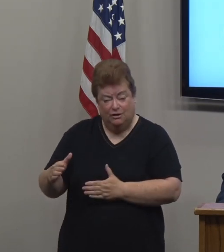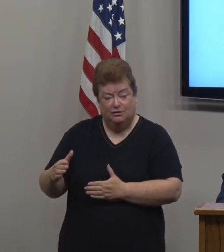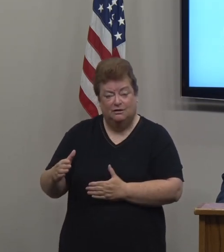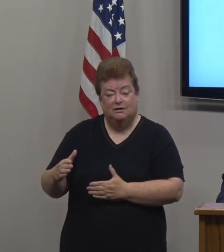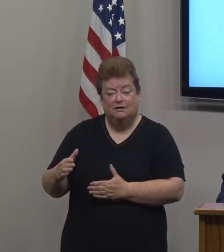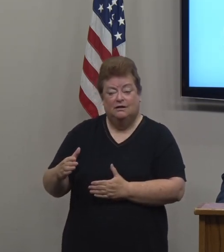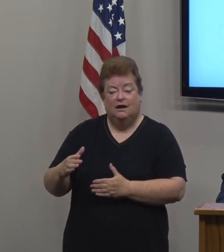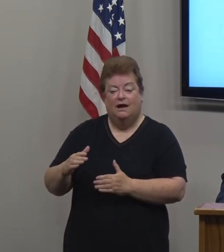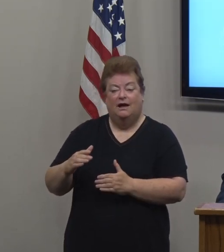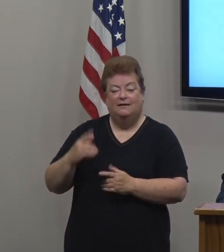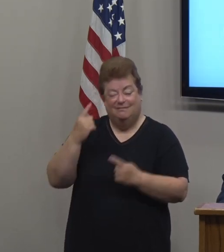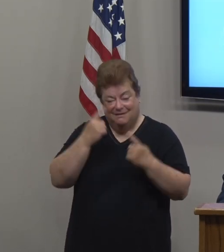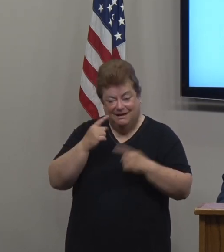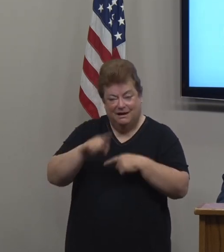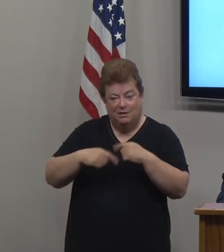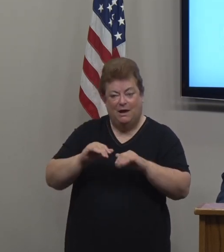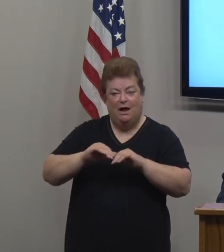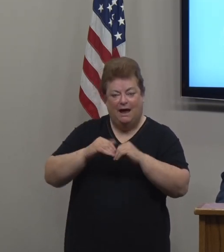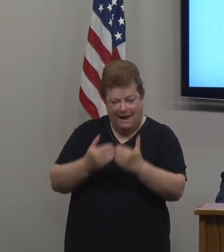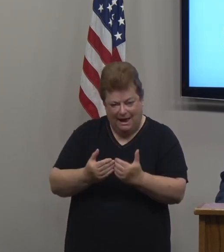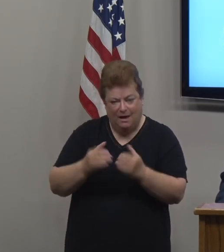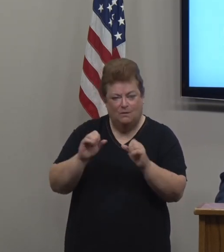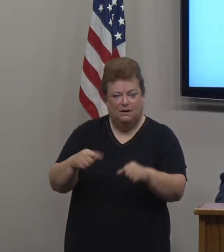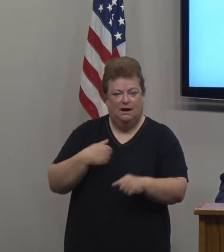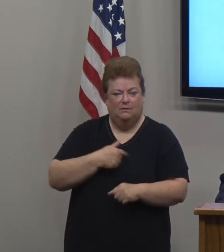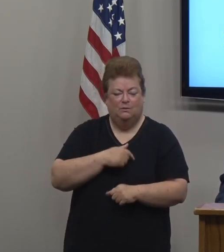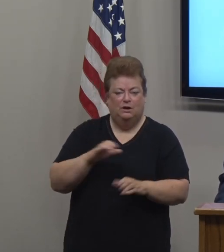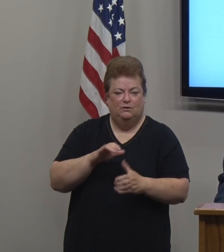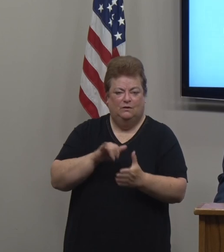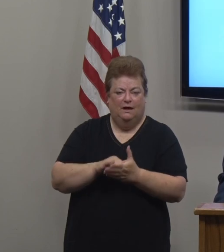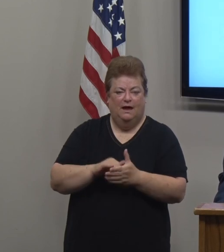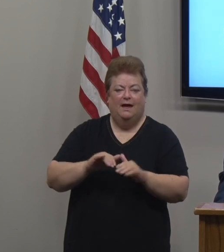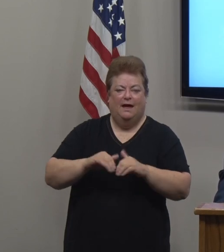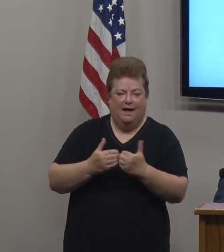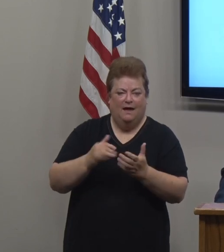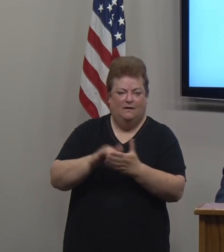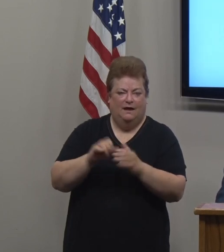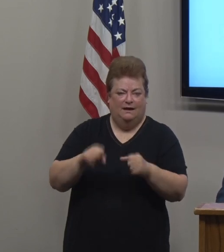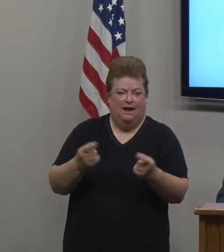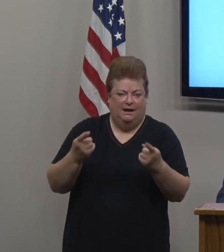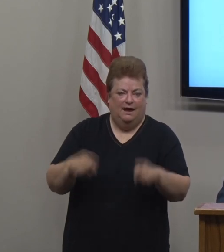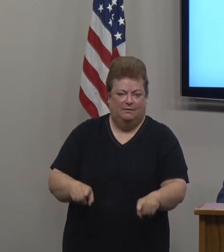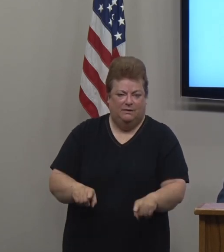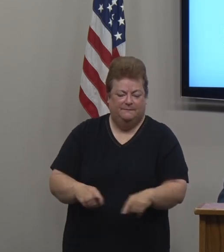about how to do that and how that can occur.